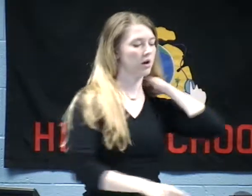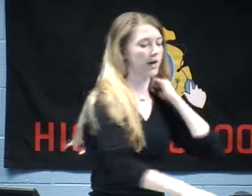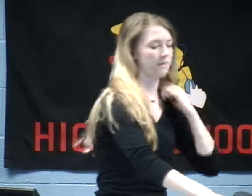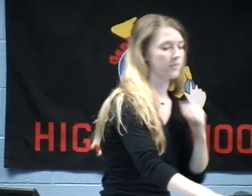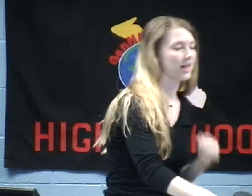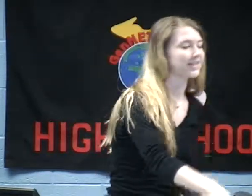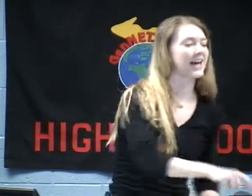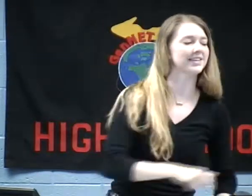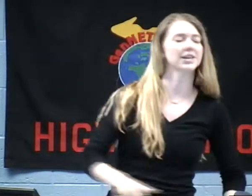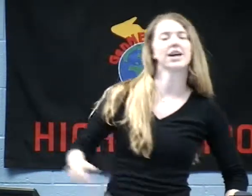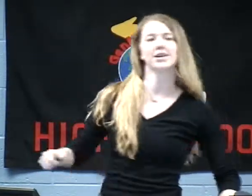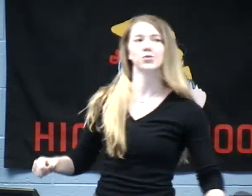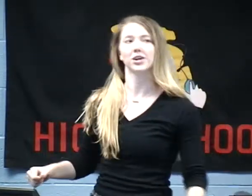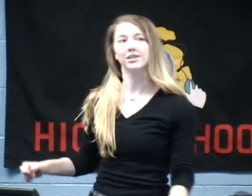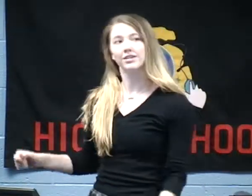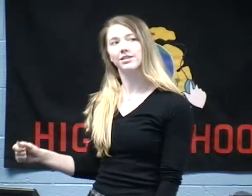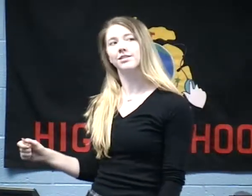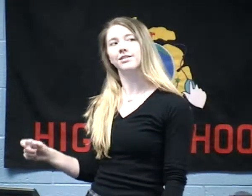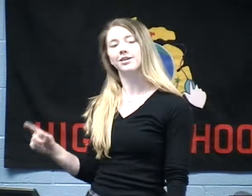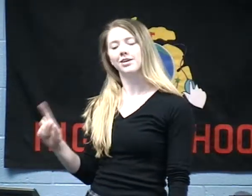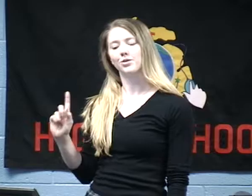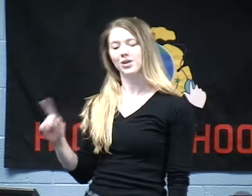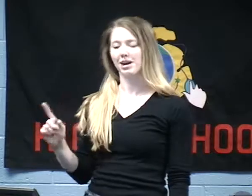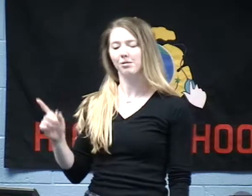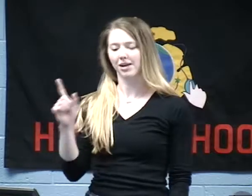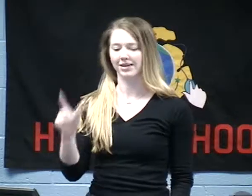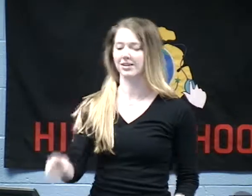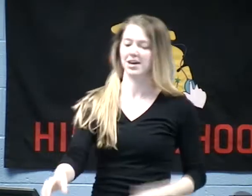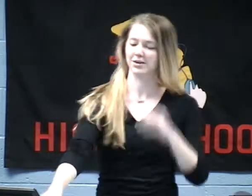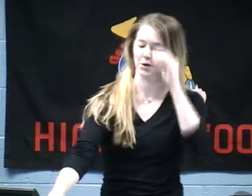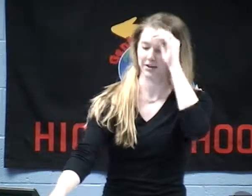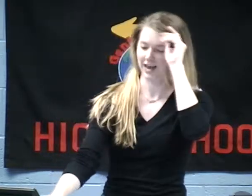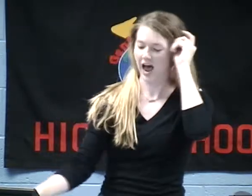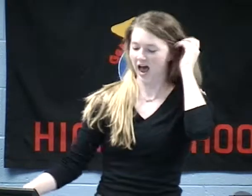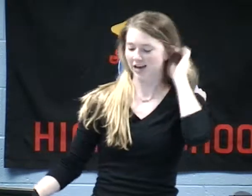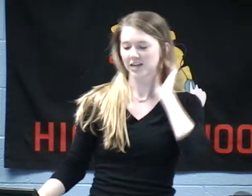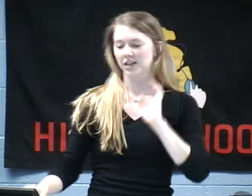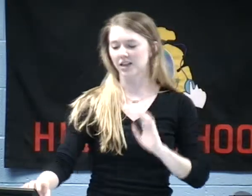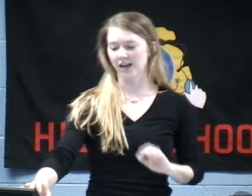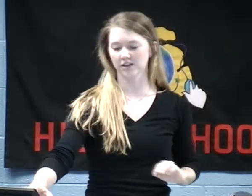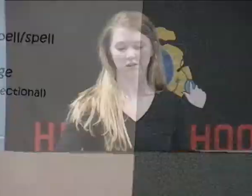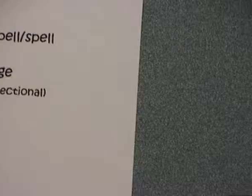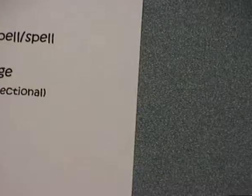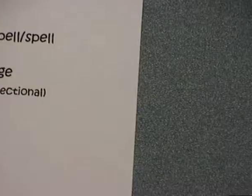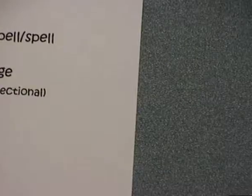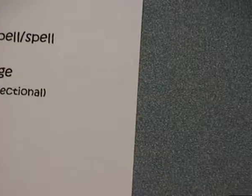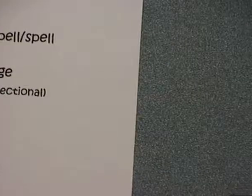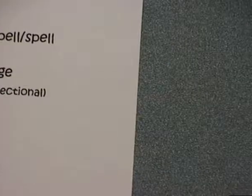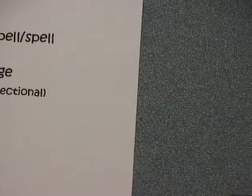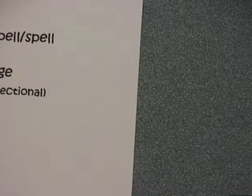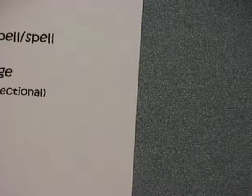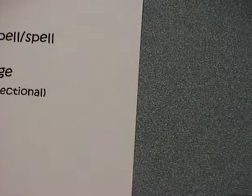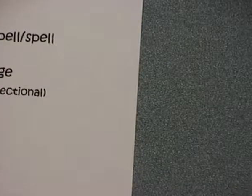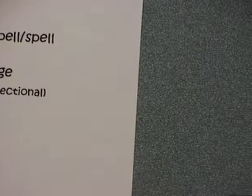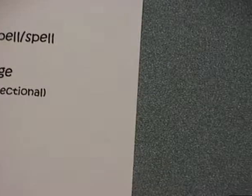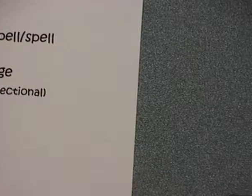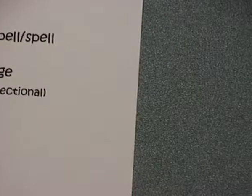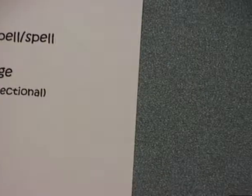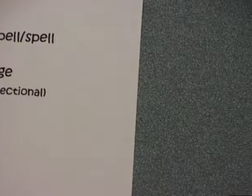Okay, lexicalized words. We're going to talk about lexicalized words. Lexicalized words are words